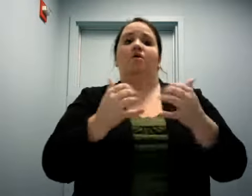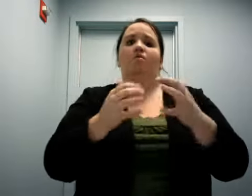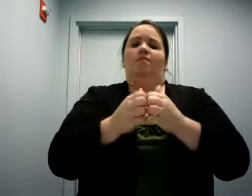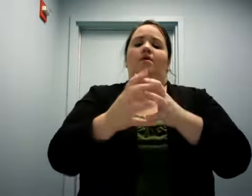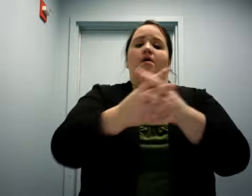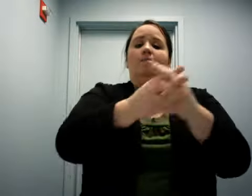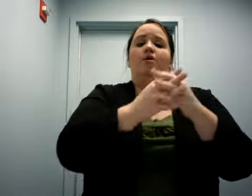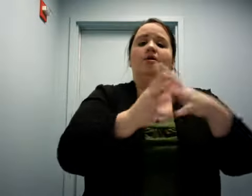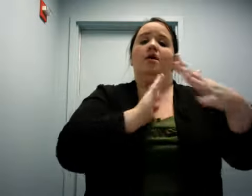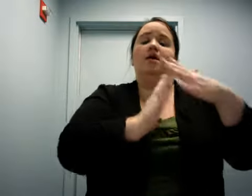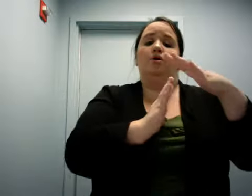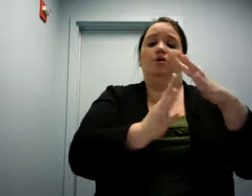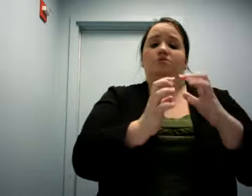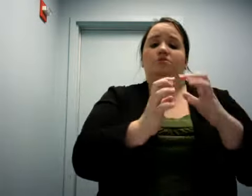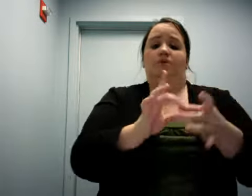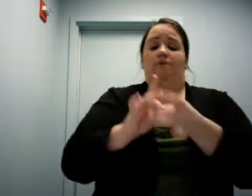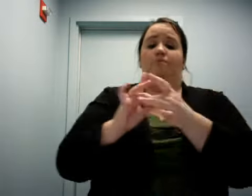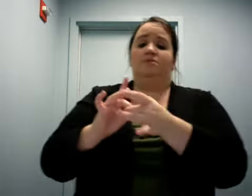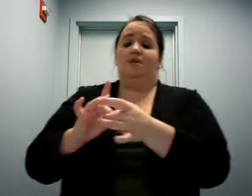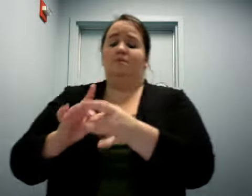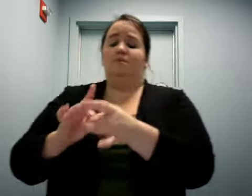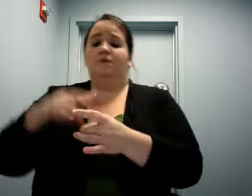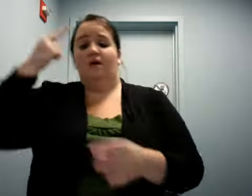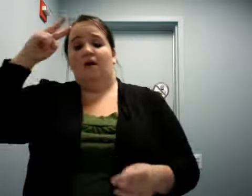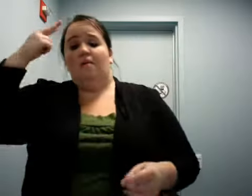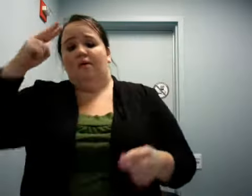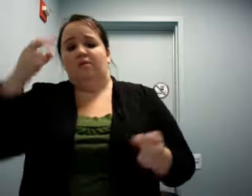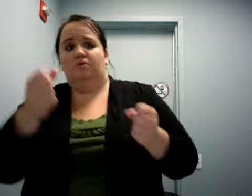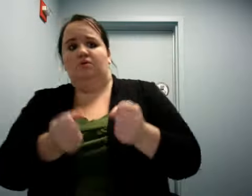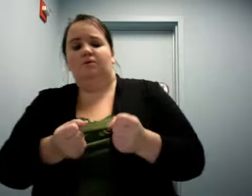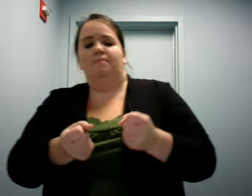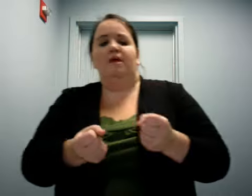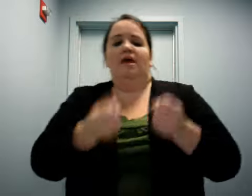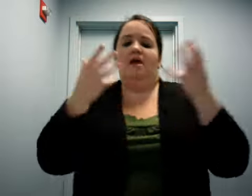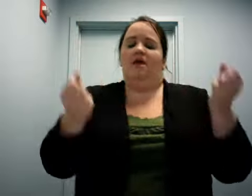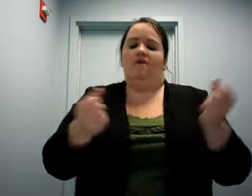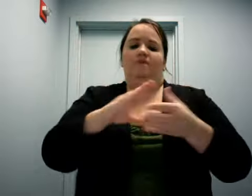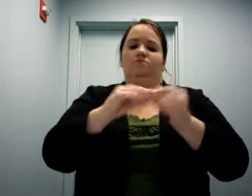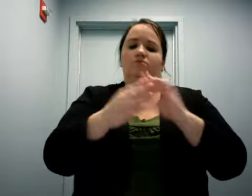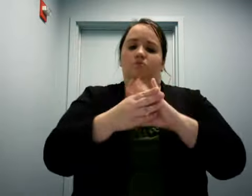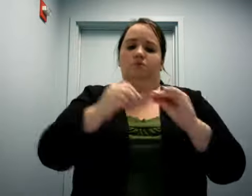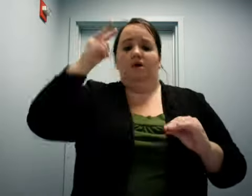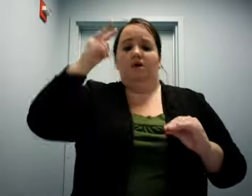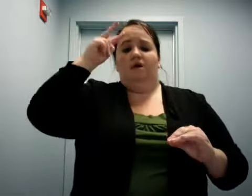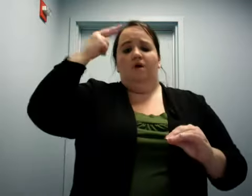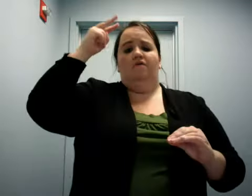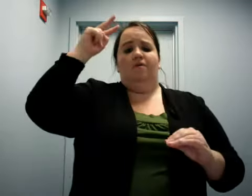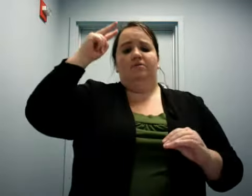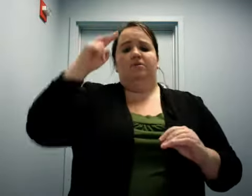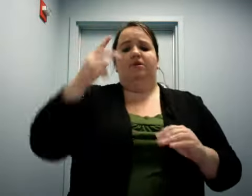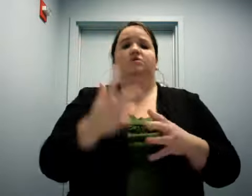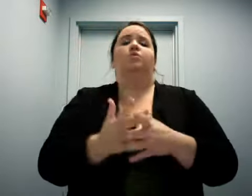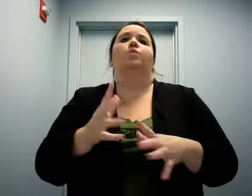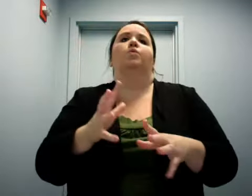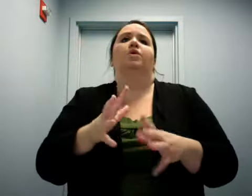Mexicans. There were endless stories of Mexicans as people who were fleecing the healthcare system, sneaking